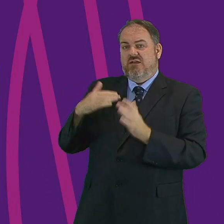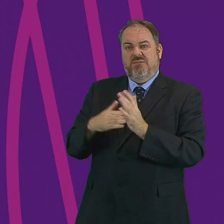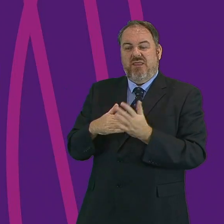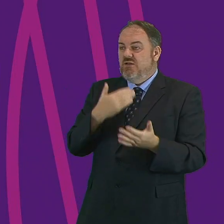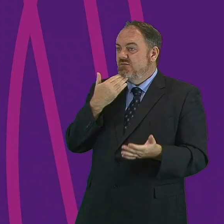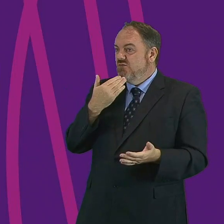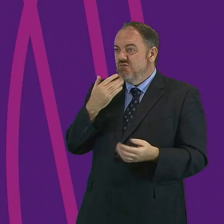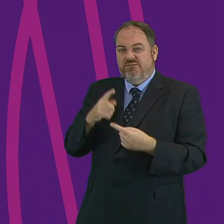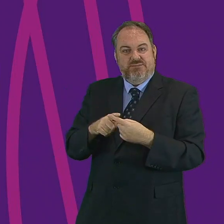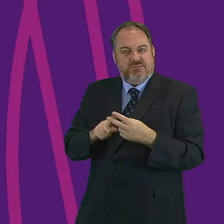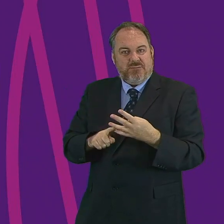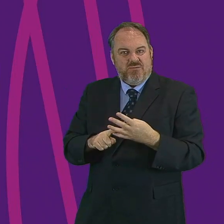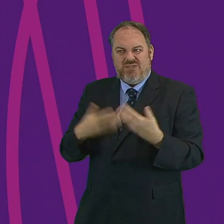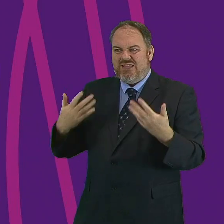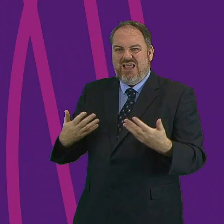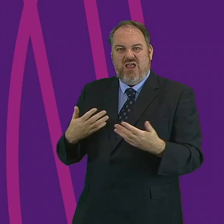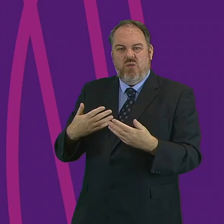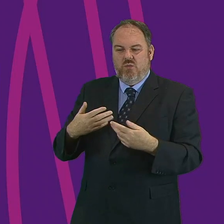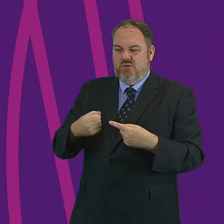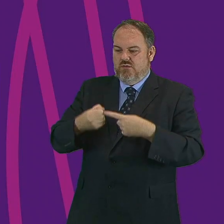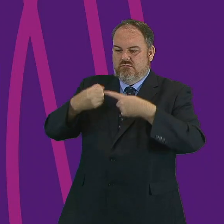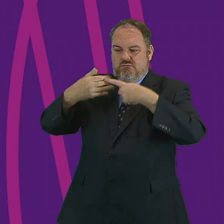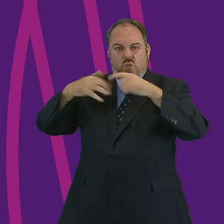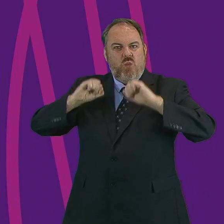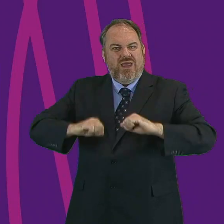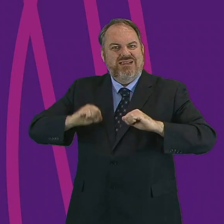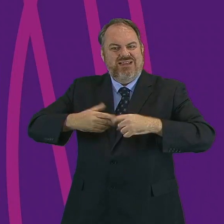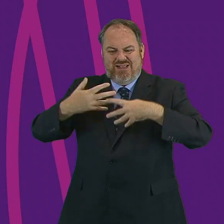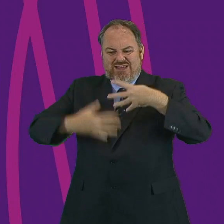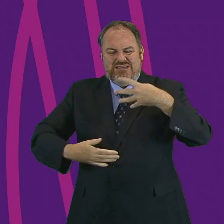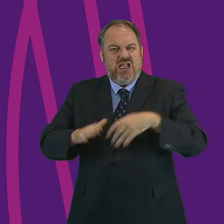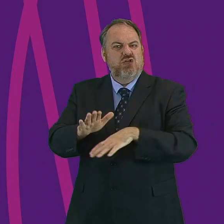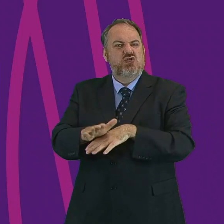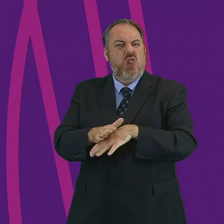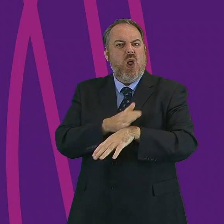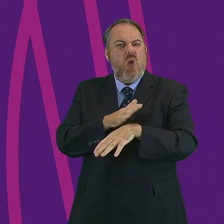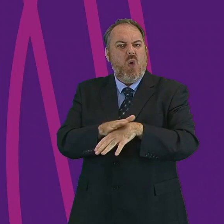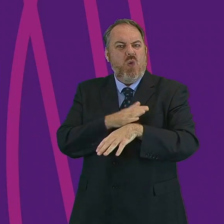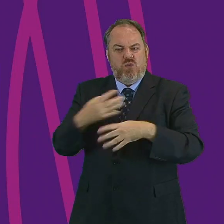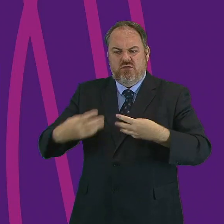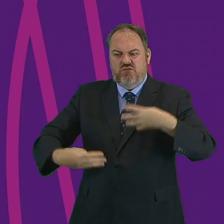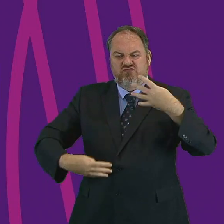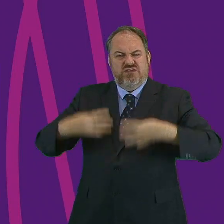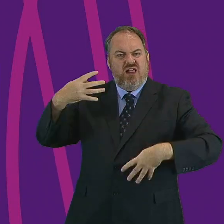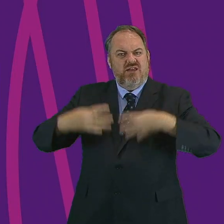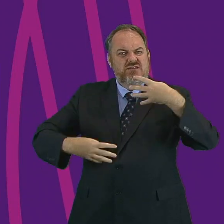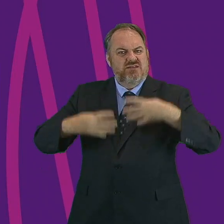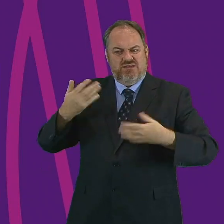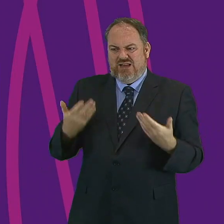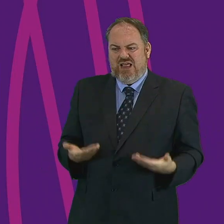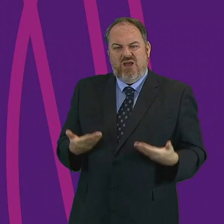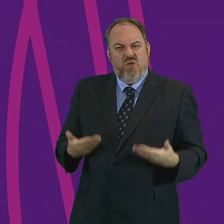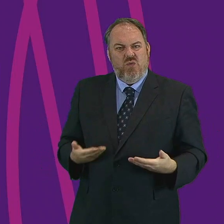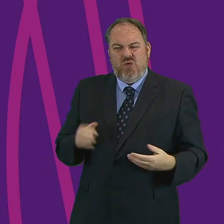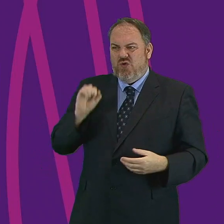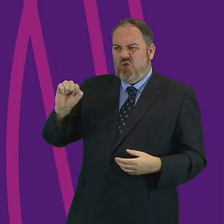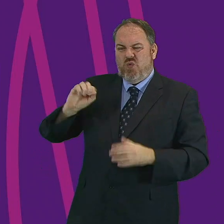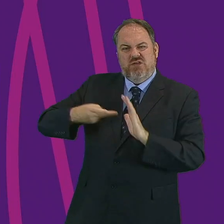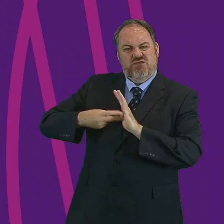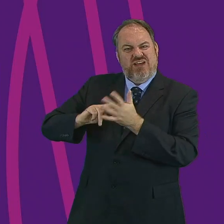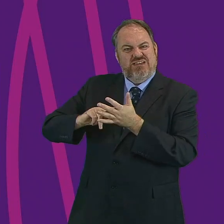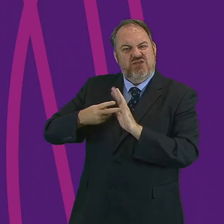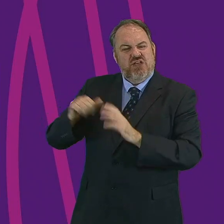week, it is a growing backlog and a slow turnaround of results. The Scottish Government's latest testing strategy is supposed to be